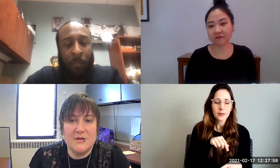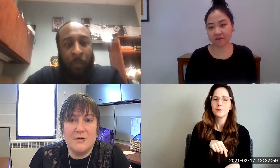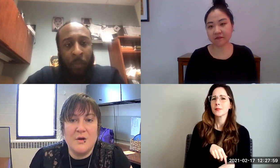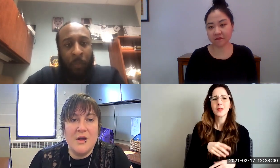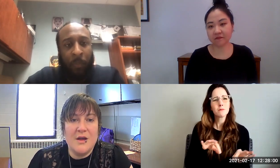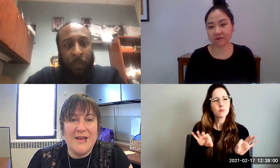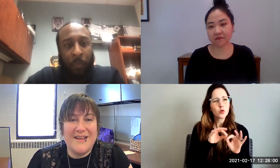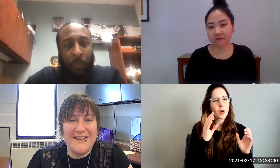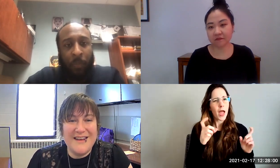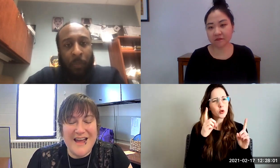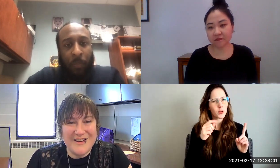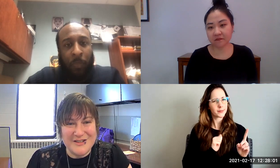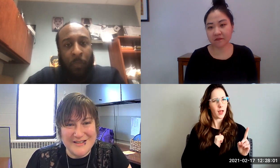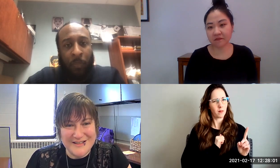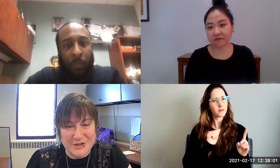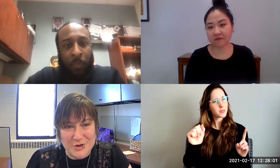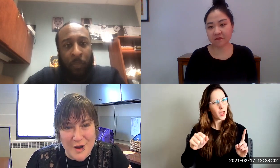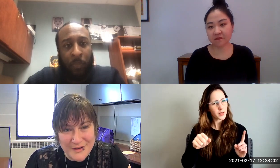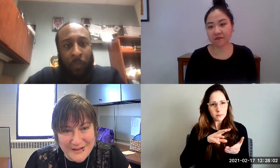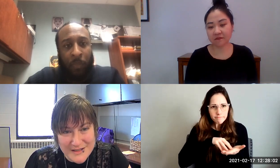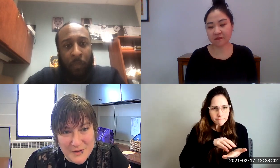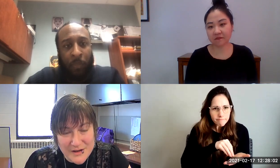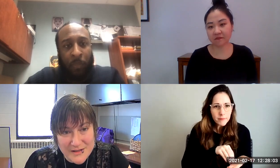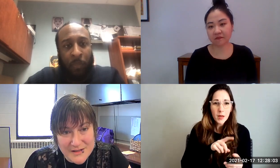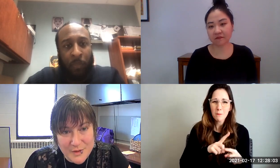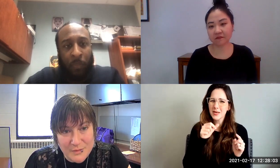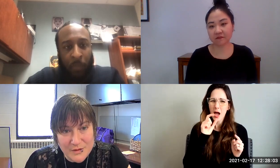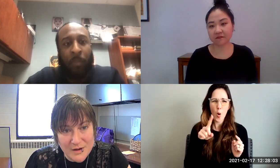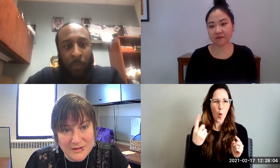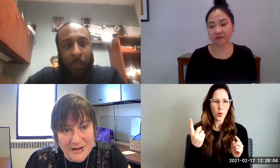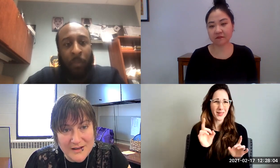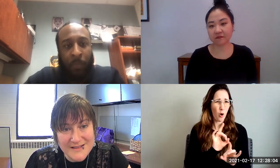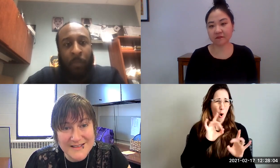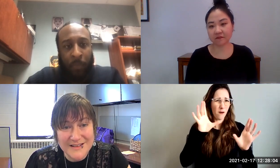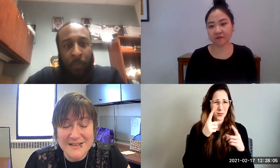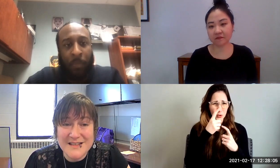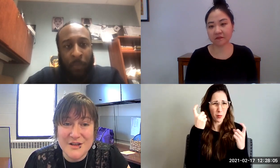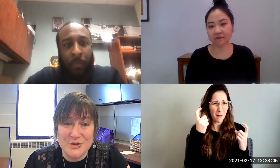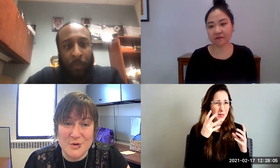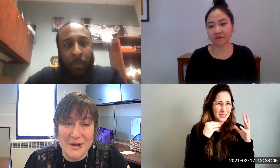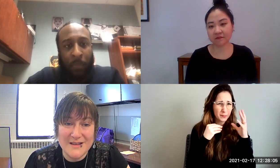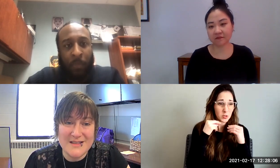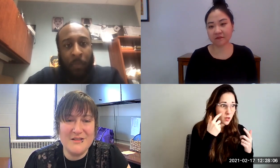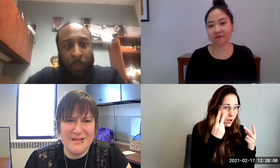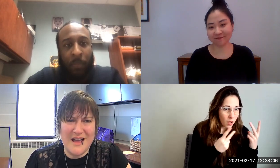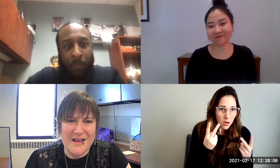but also not just the trauma experience of people who aren't like us. See their joy, see their